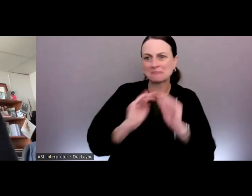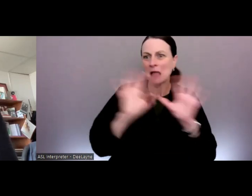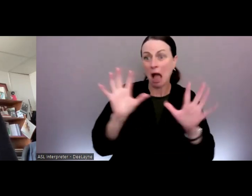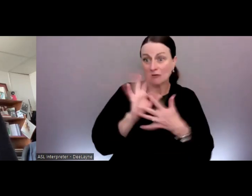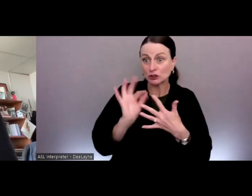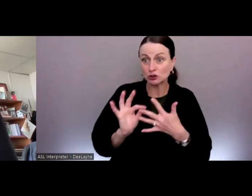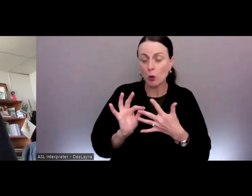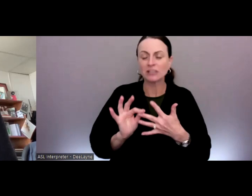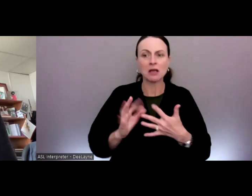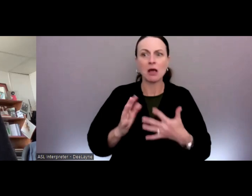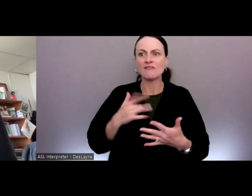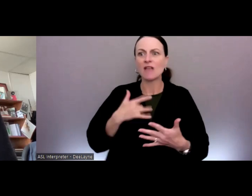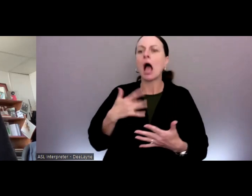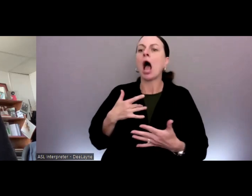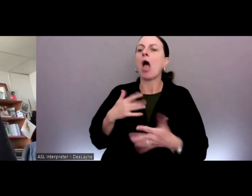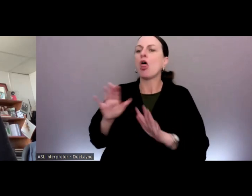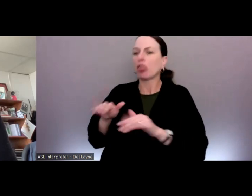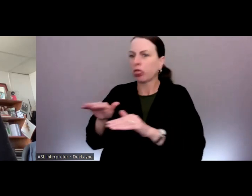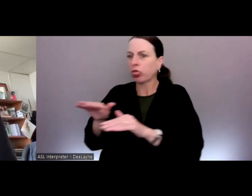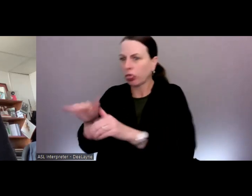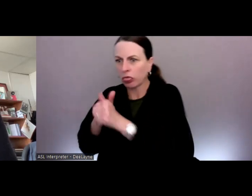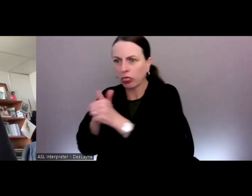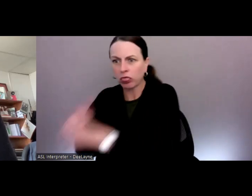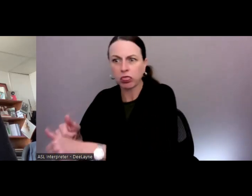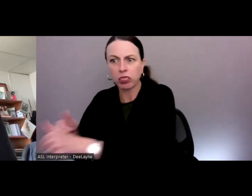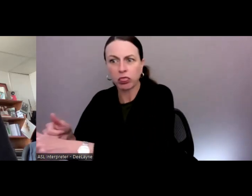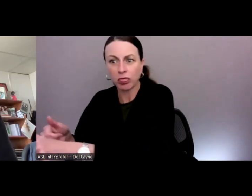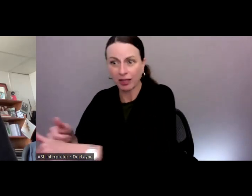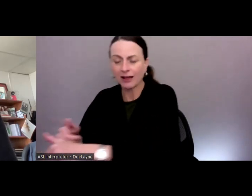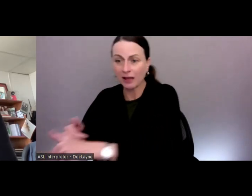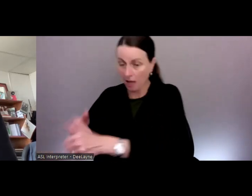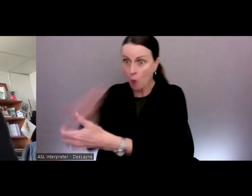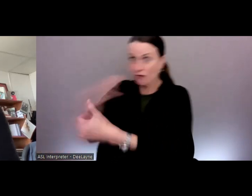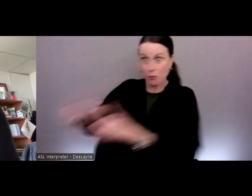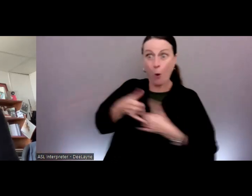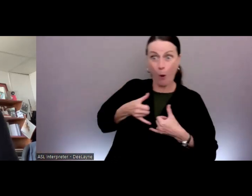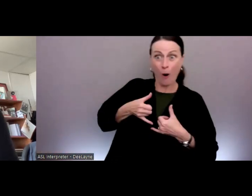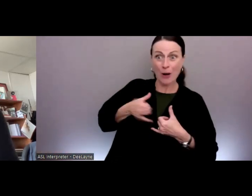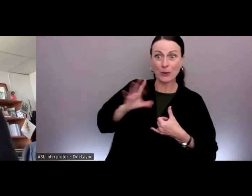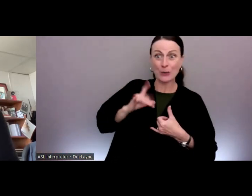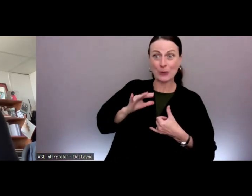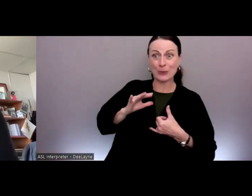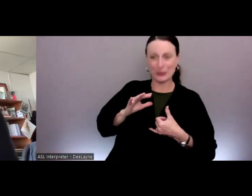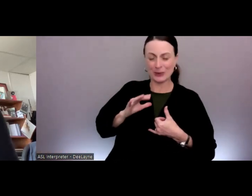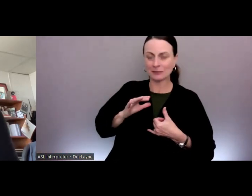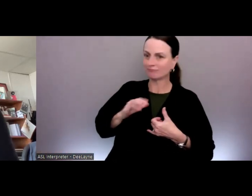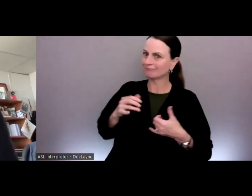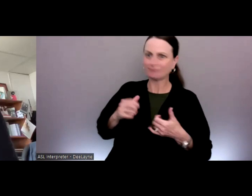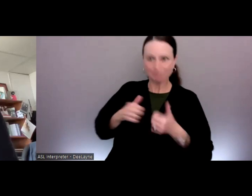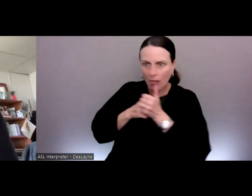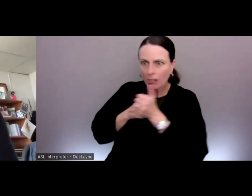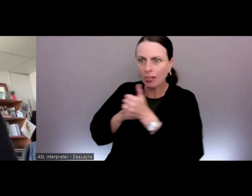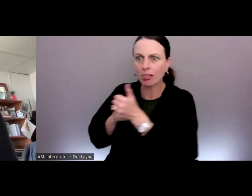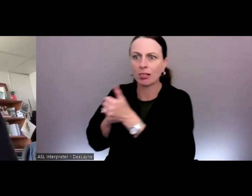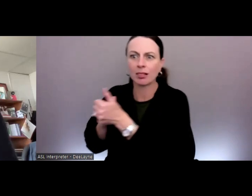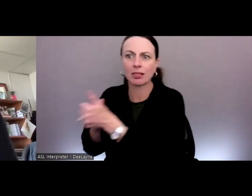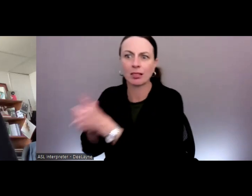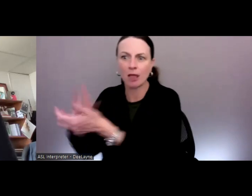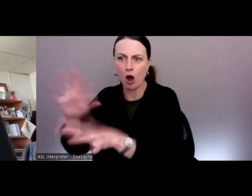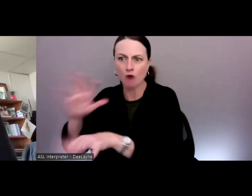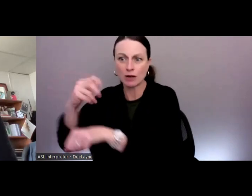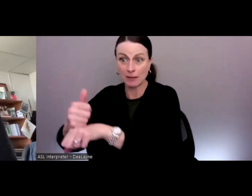least resistance, the choice that's most likely to be rewarded, is to play along with what's already in